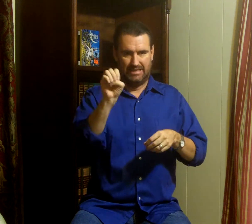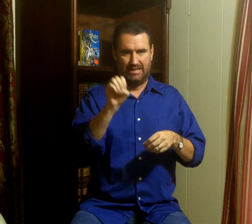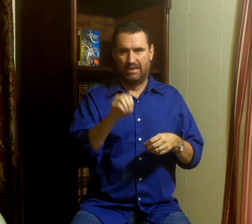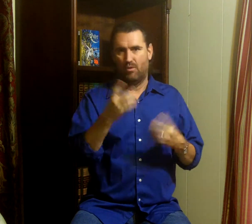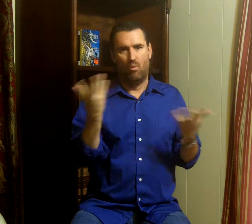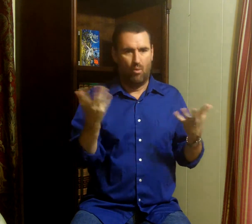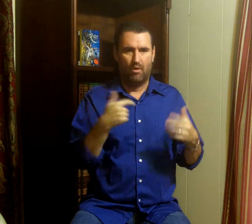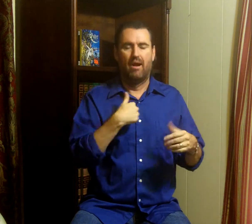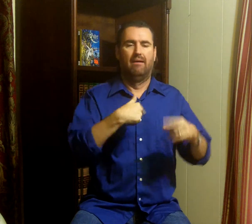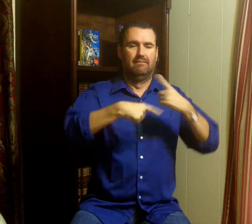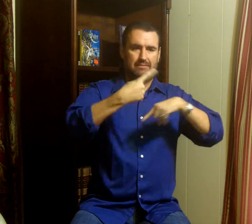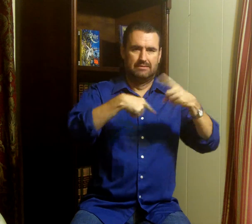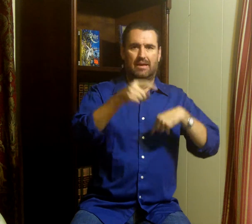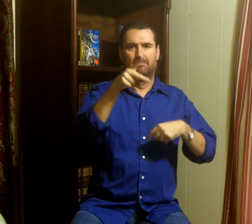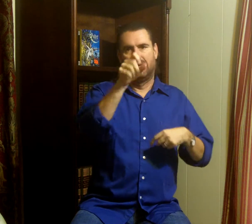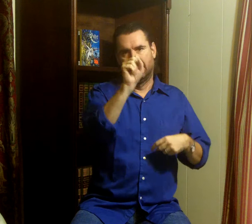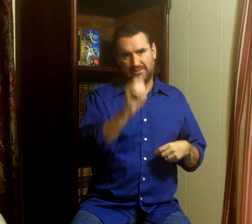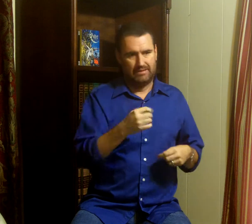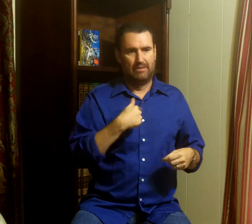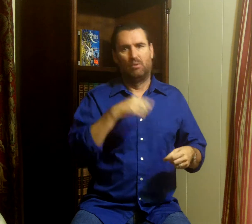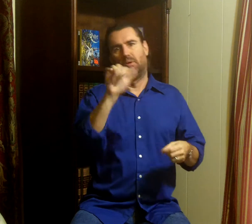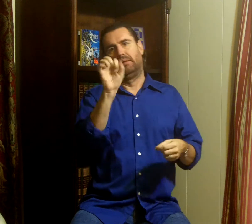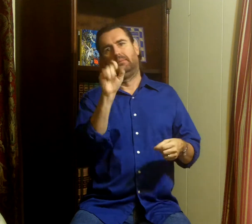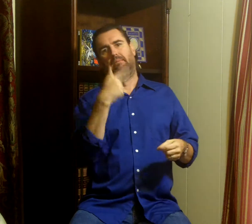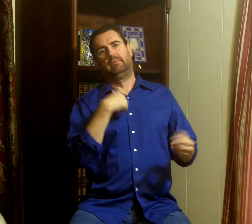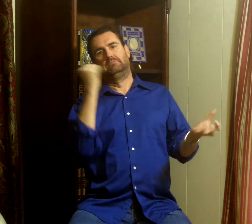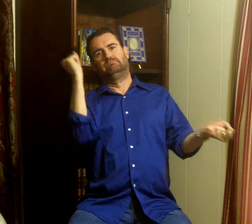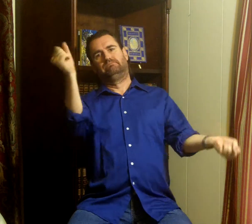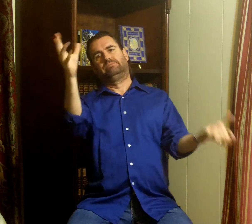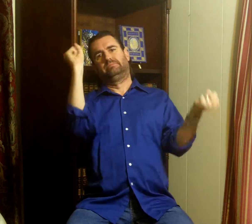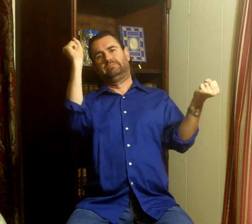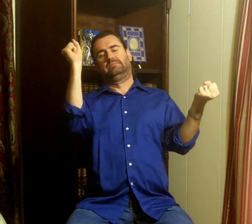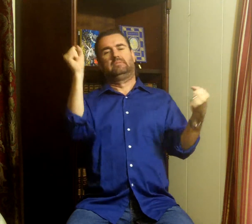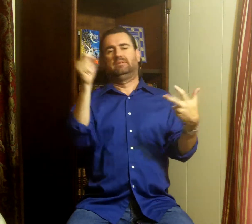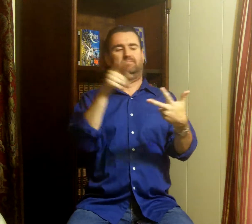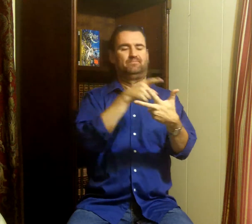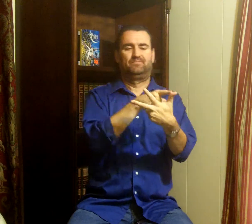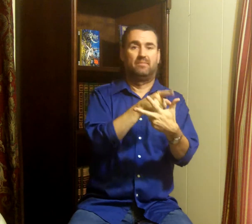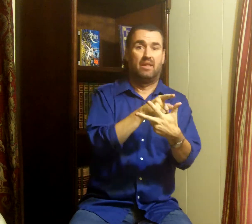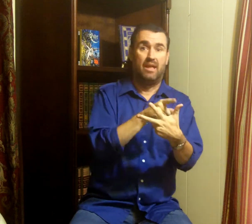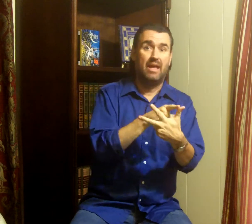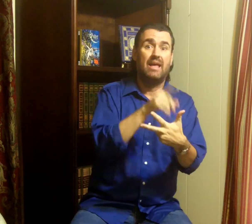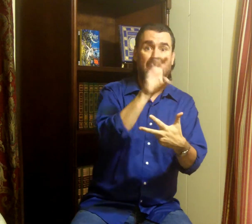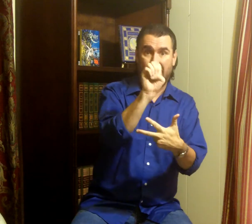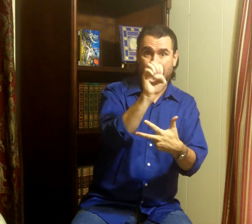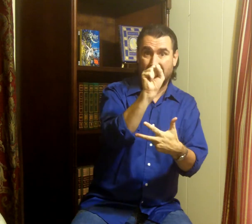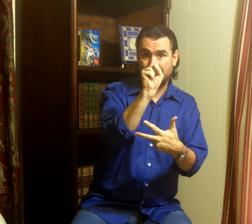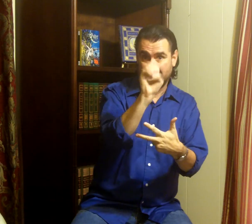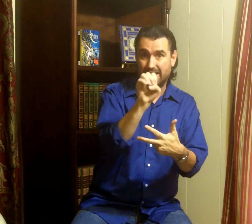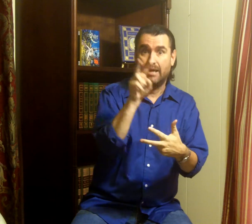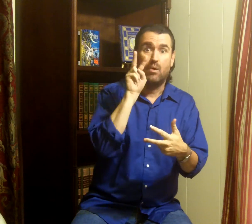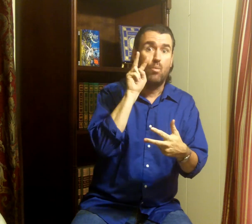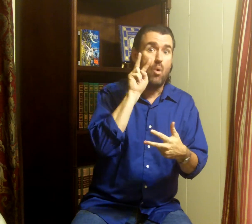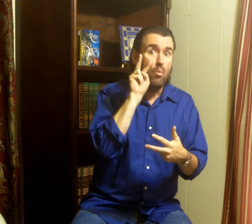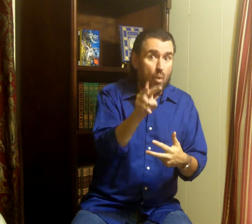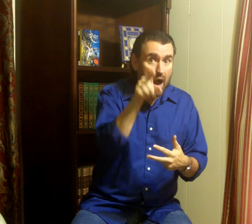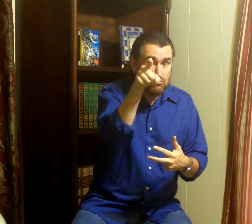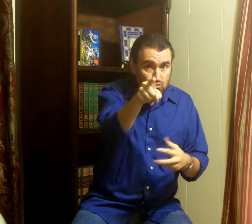about ESSE is they'll actually tell you what mode that they observe that you interpret in.